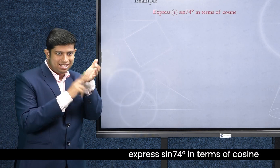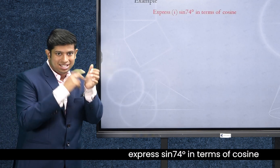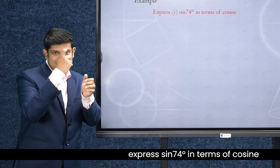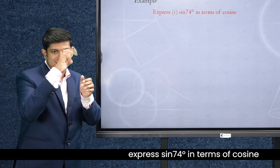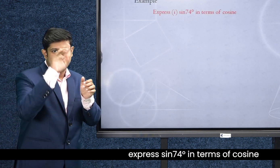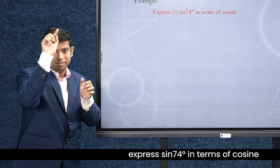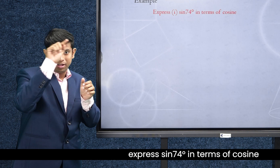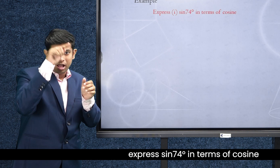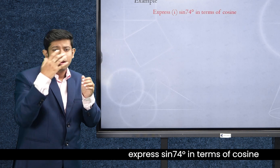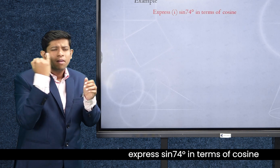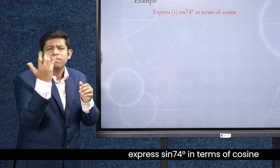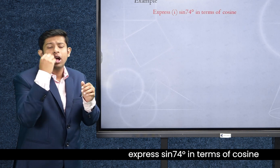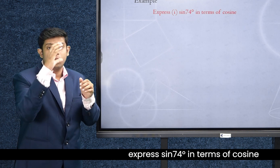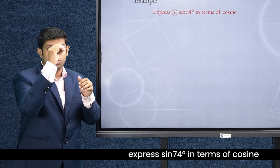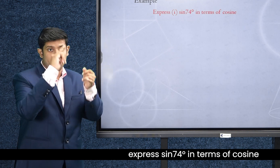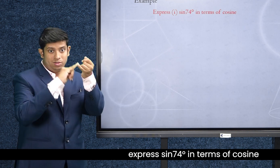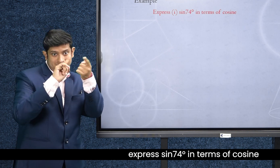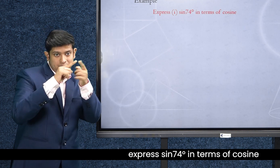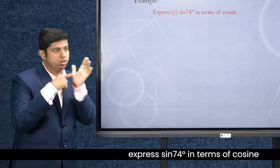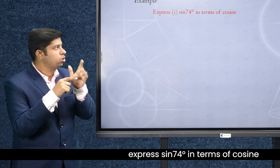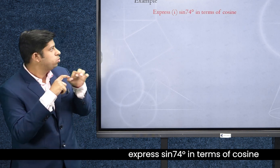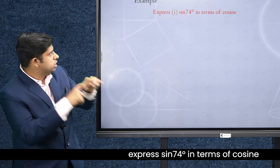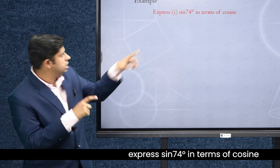74 degrees in terms of cosine.